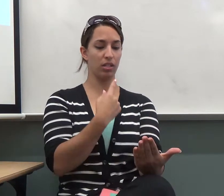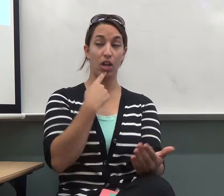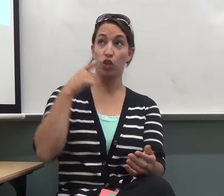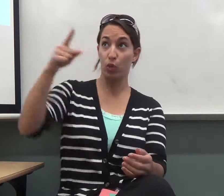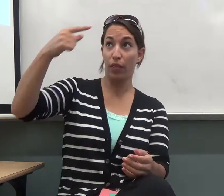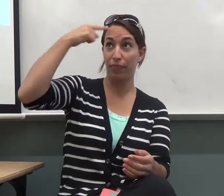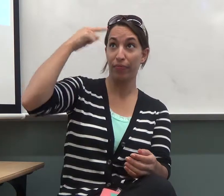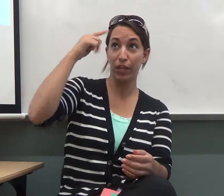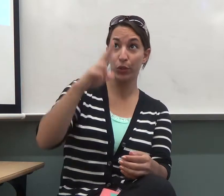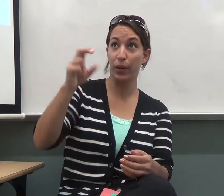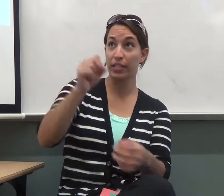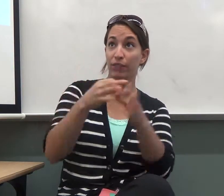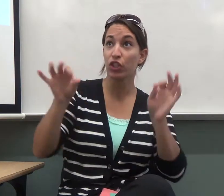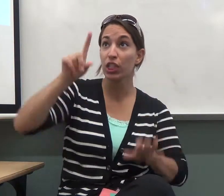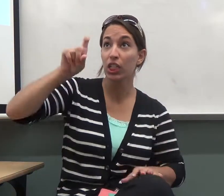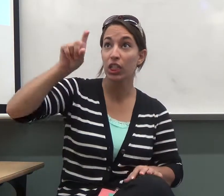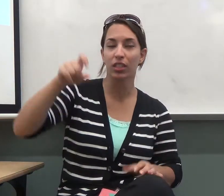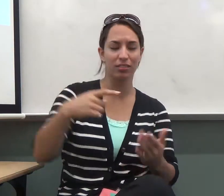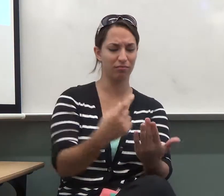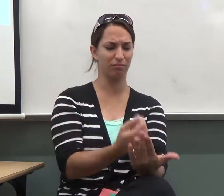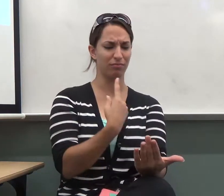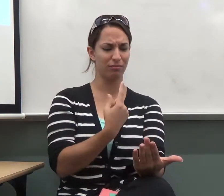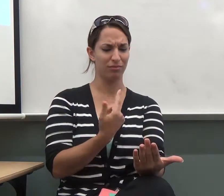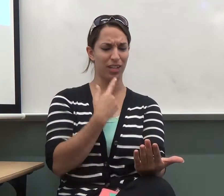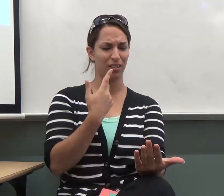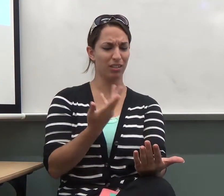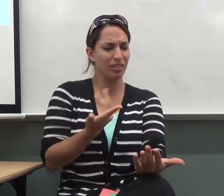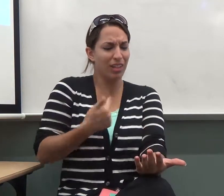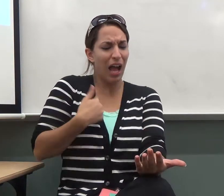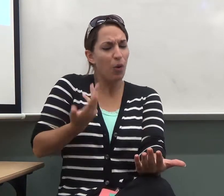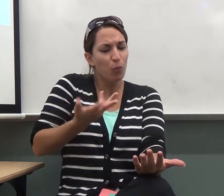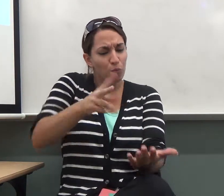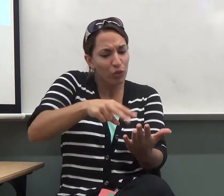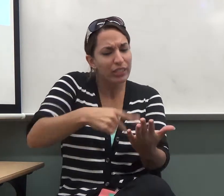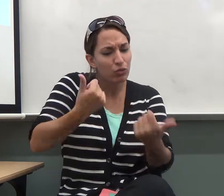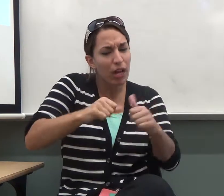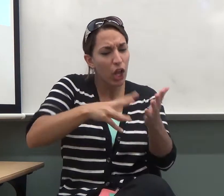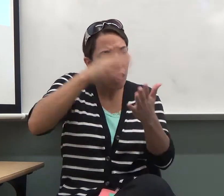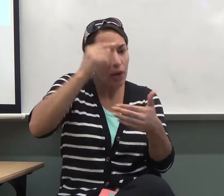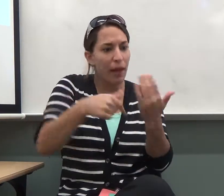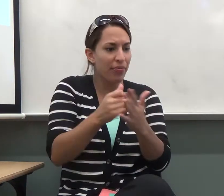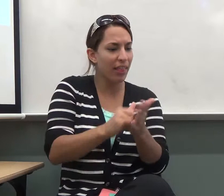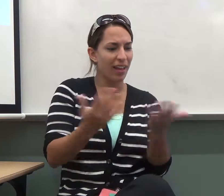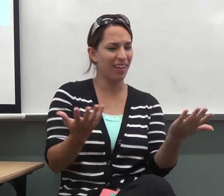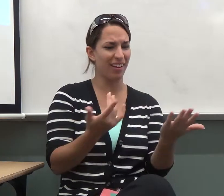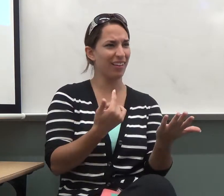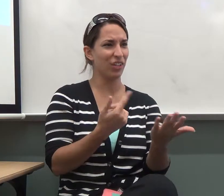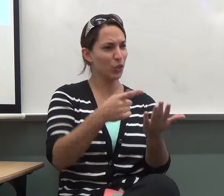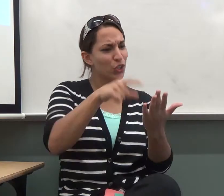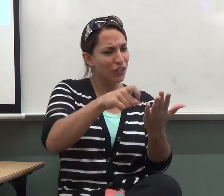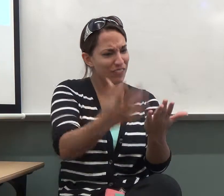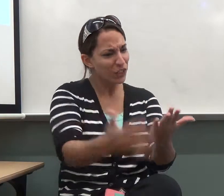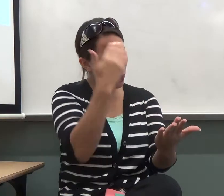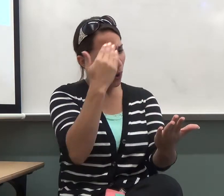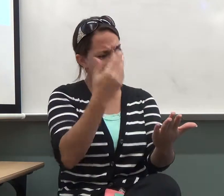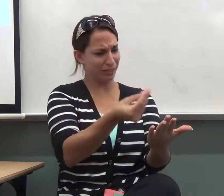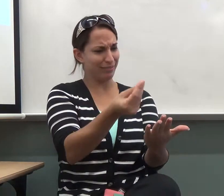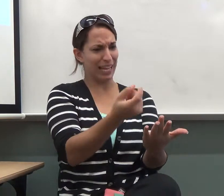free? Question, right? That would I don't know, be that's what I'm here to find out. That's exactly. That's why I'm reading this. You should know. You're telling me. So that's